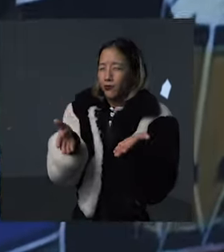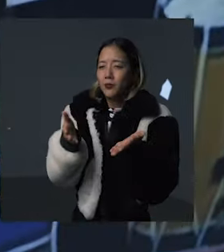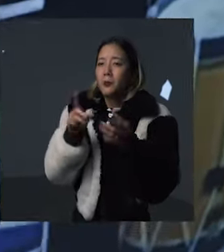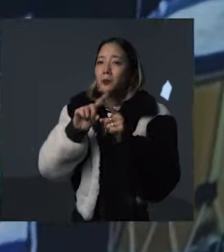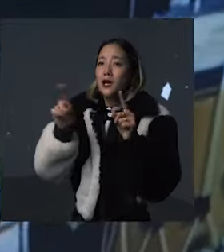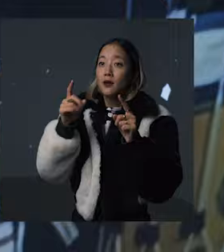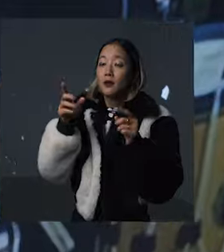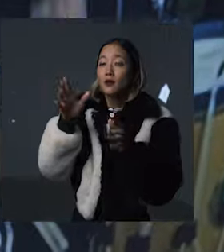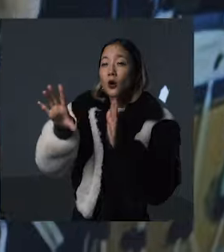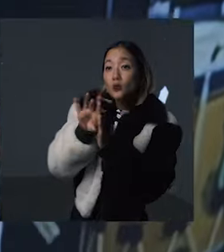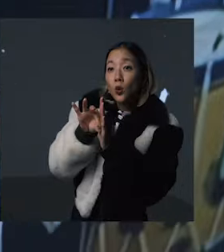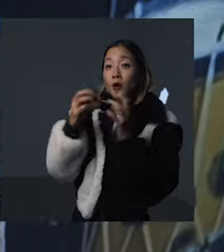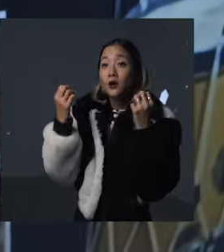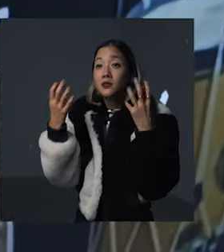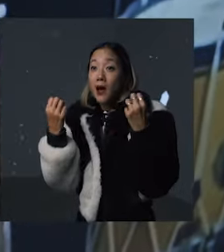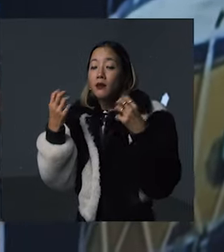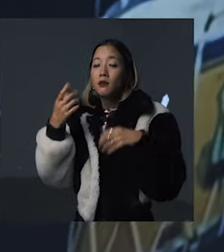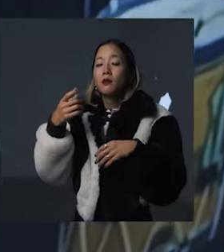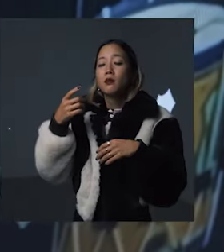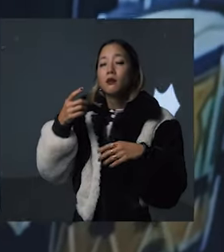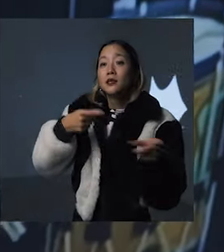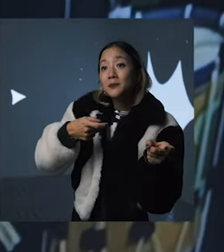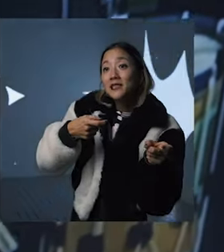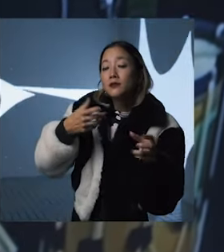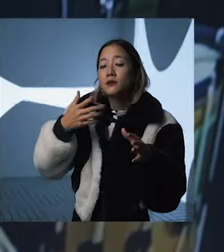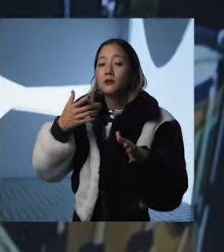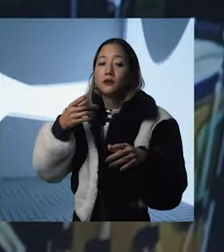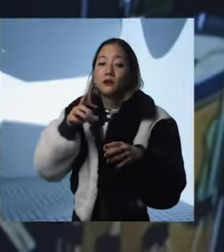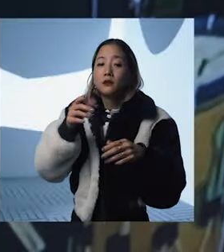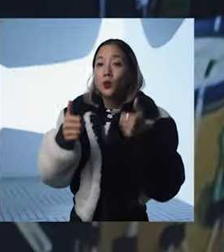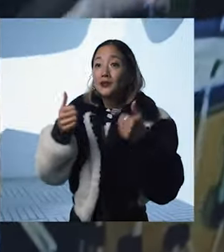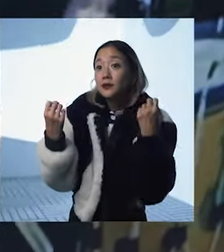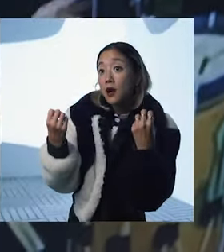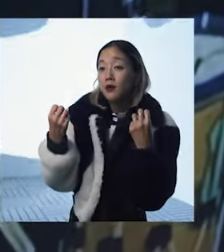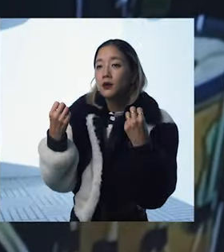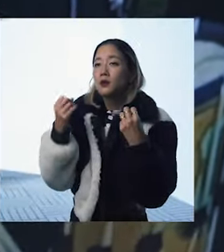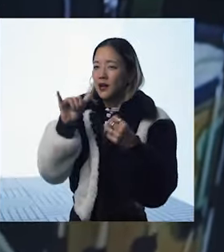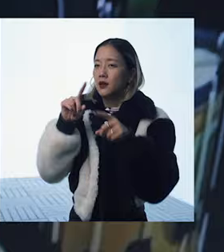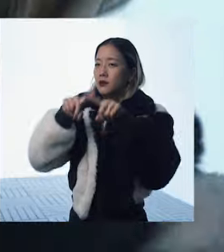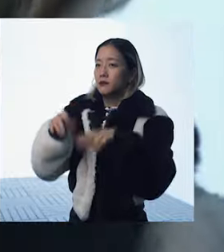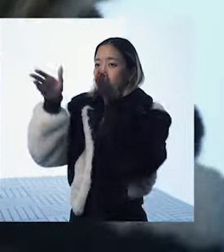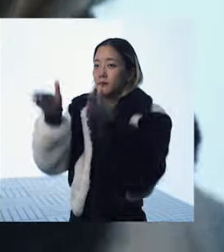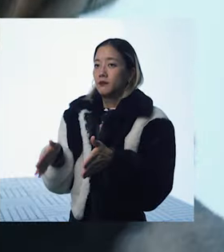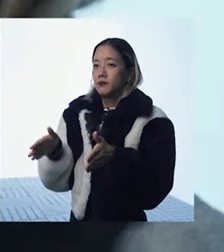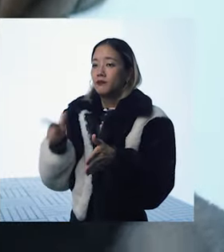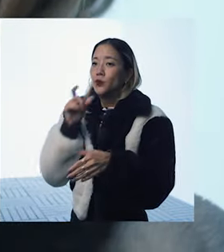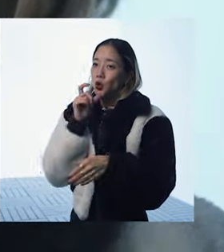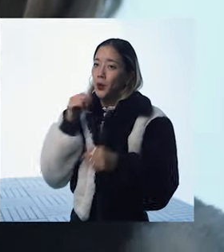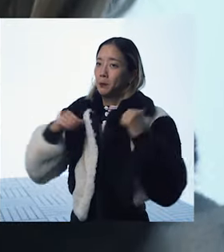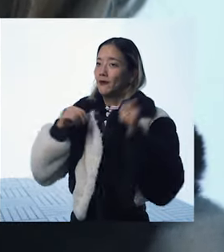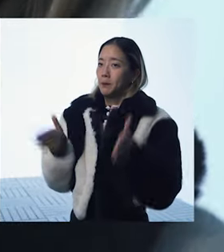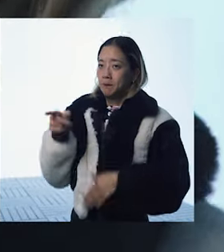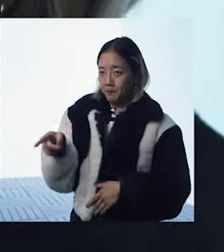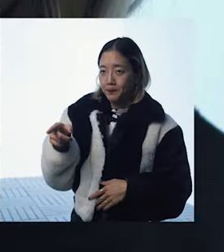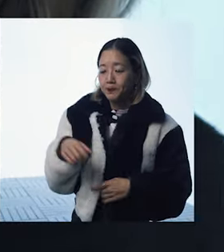mind you, every performer performs the song differently. Of course, the lyrics are the same, but you will see every deaf